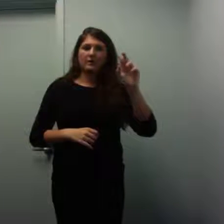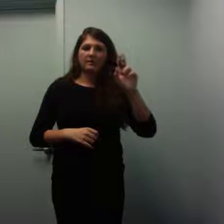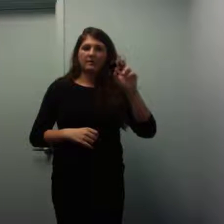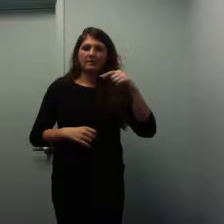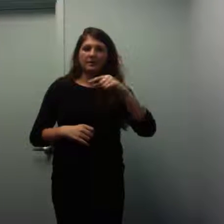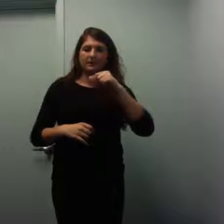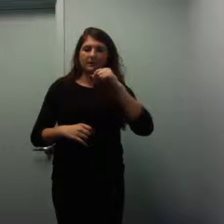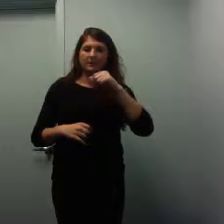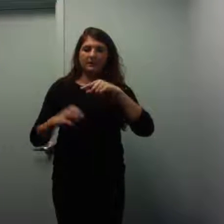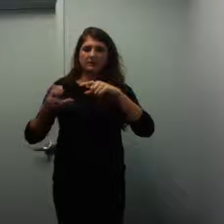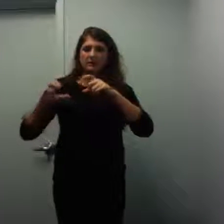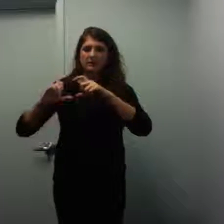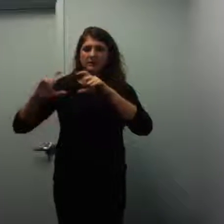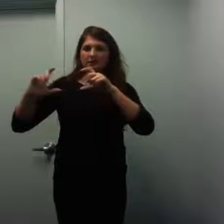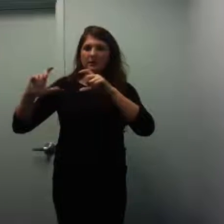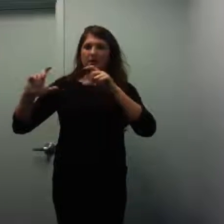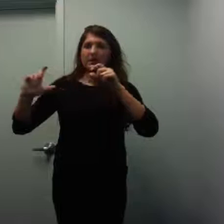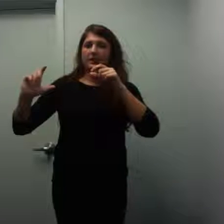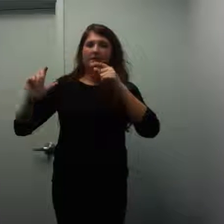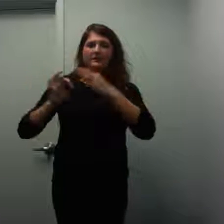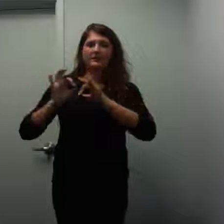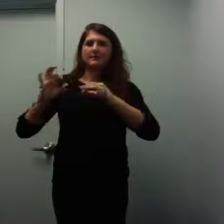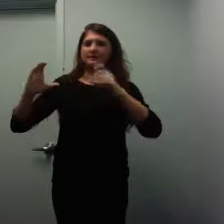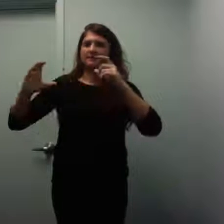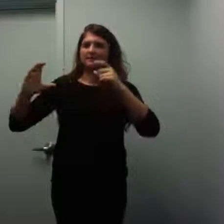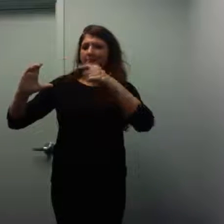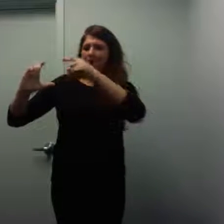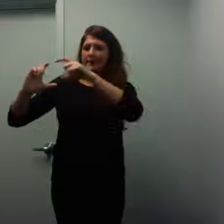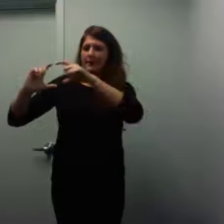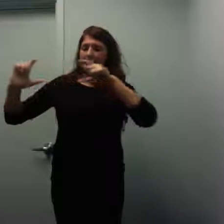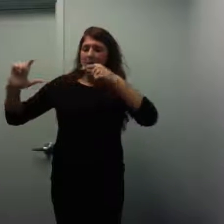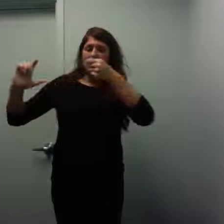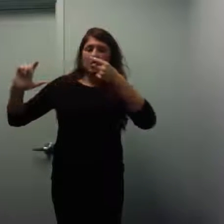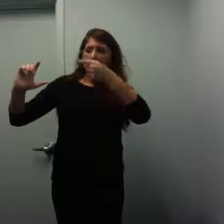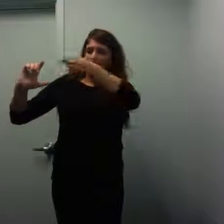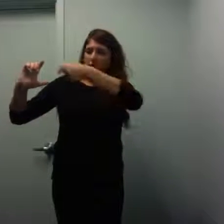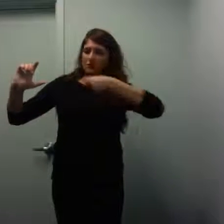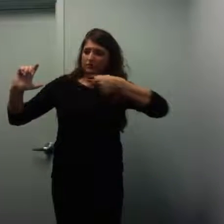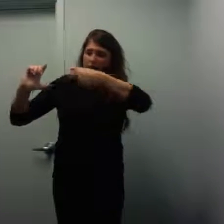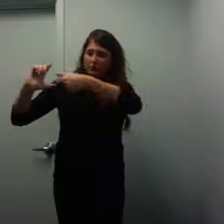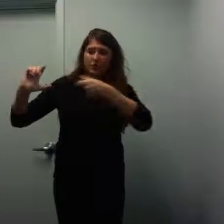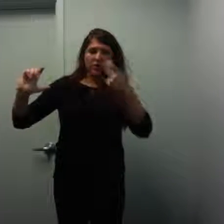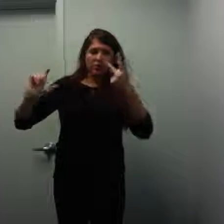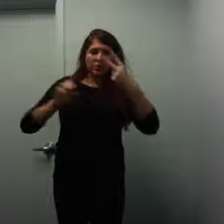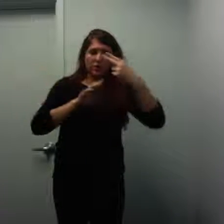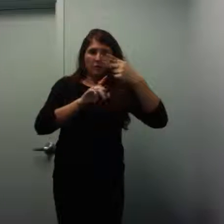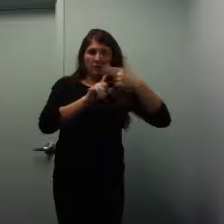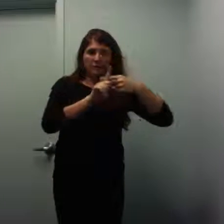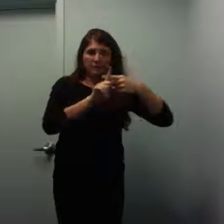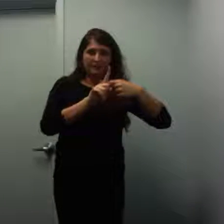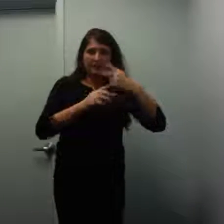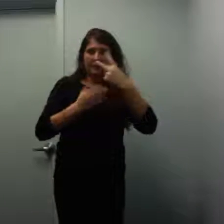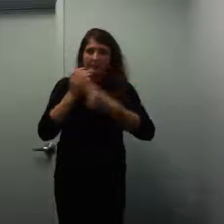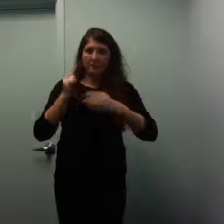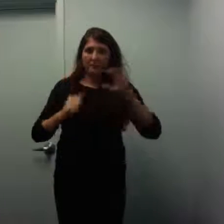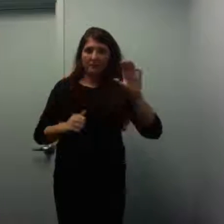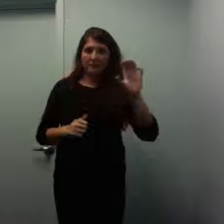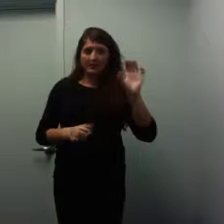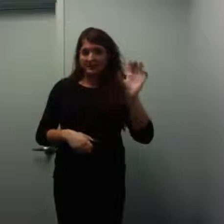It's very simple. All it's got, two thermometers. These thermometers are exactly the same. They both read in Celsius. I just took them and mounted them to a piece